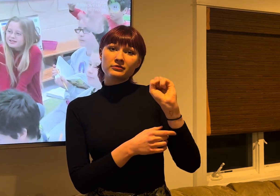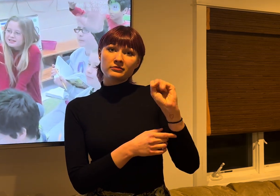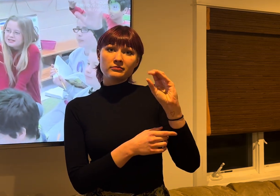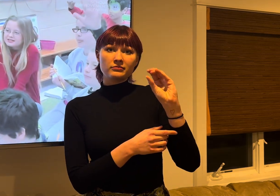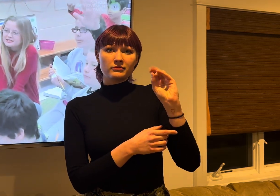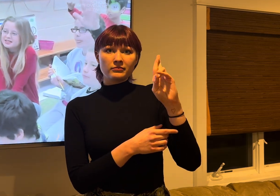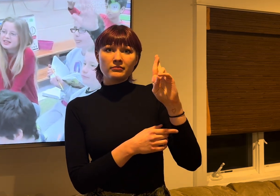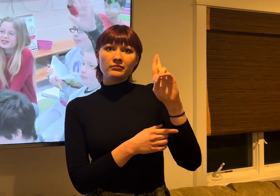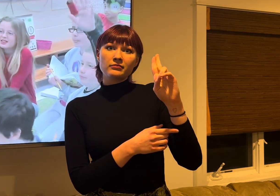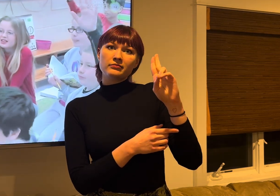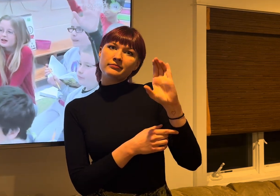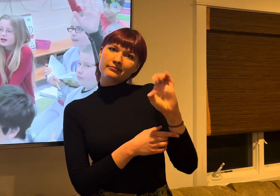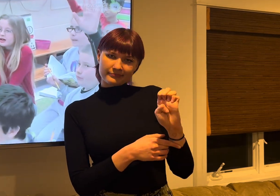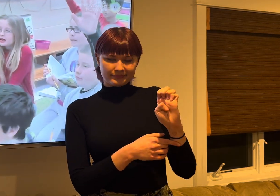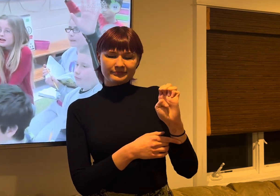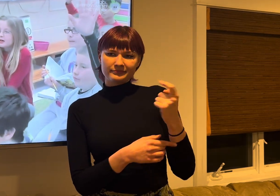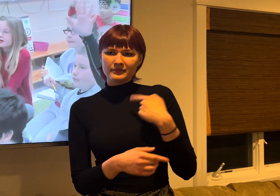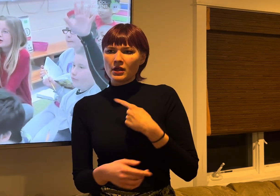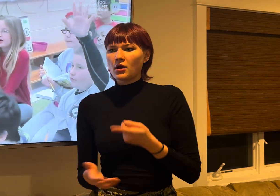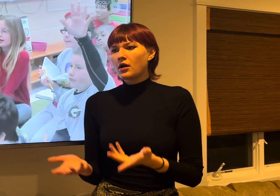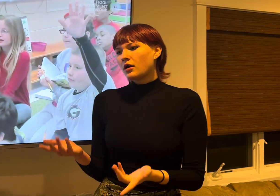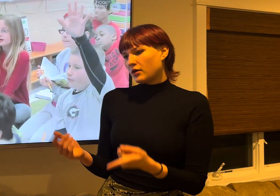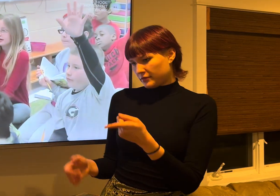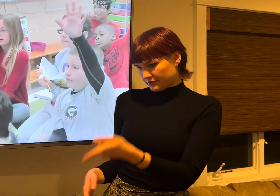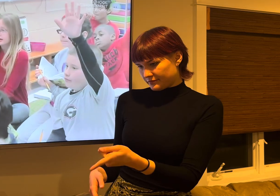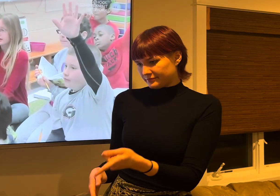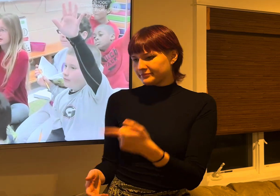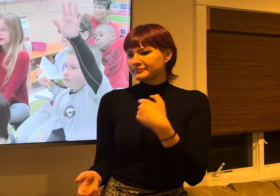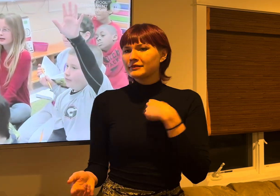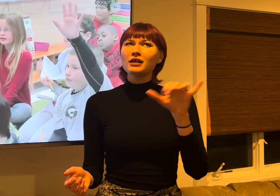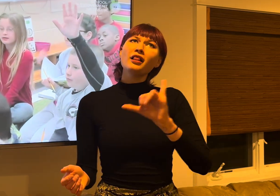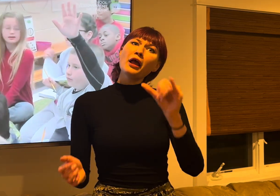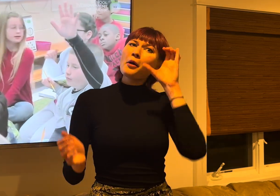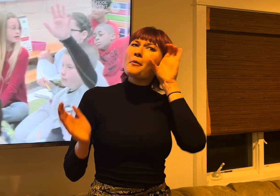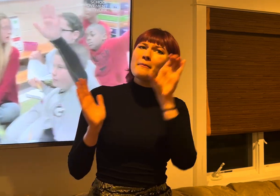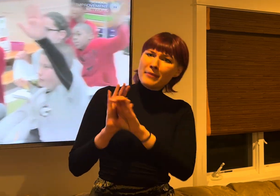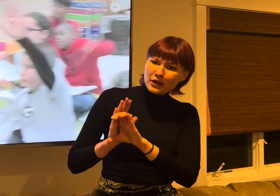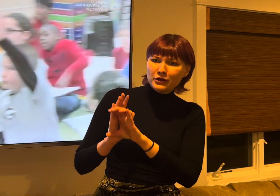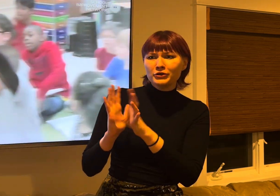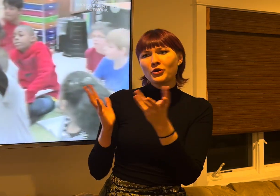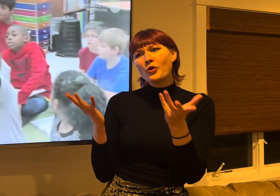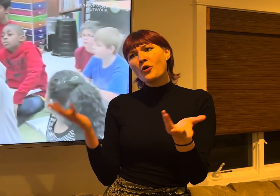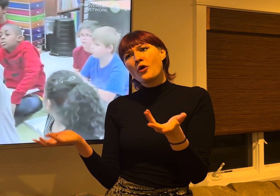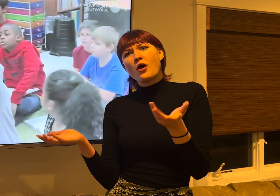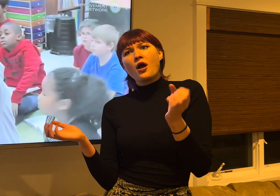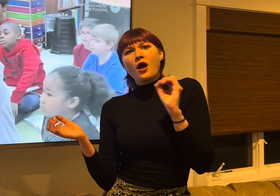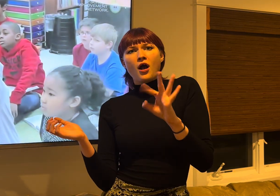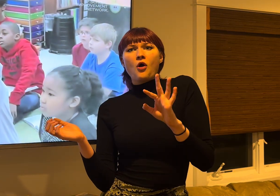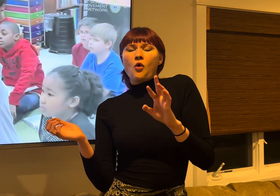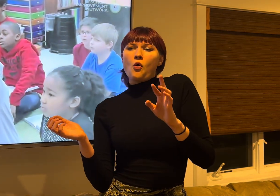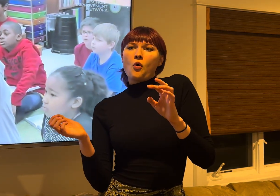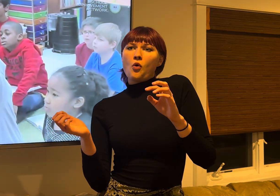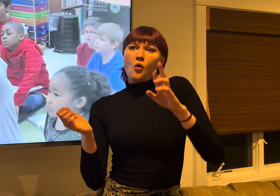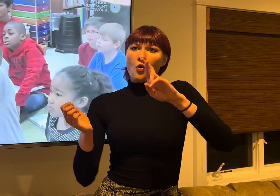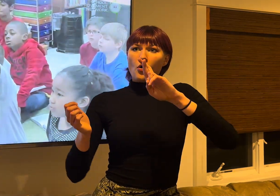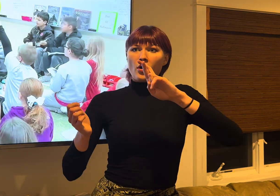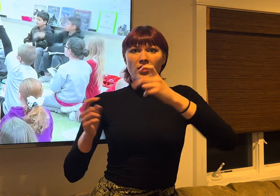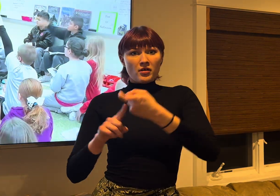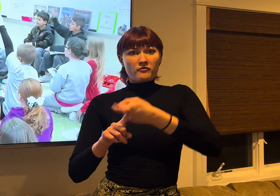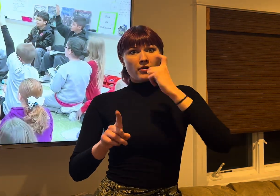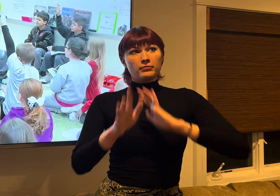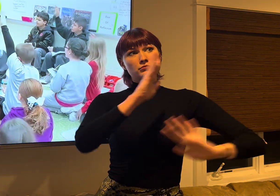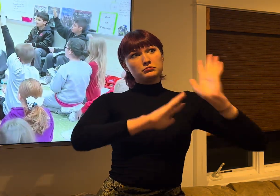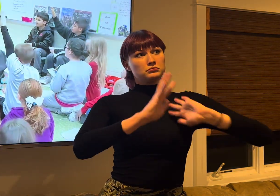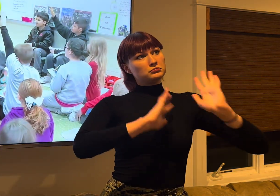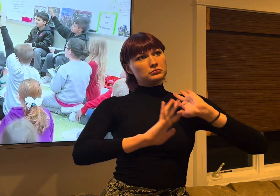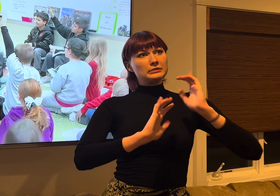somebody or an event, it could be what can it be called? Secondary source? Well, no, it's a primary source